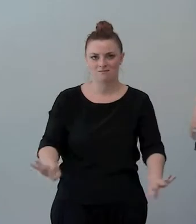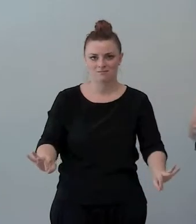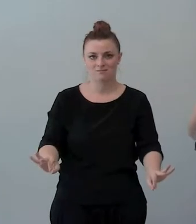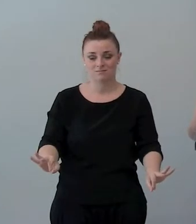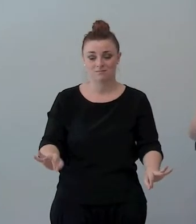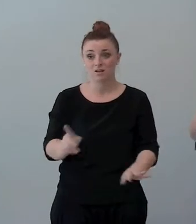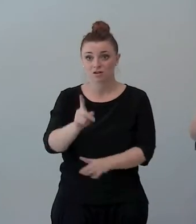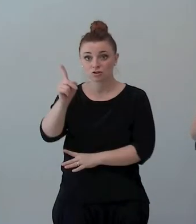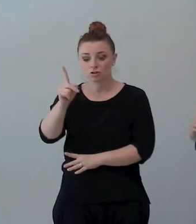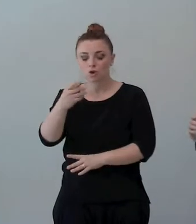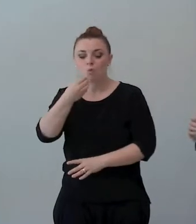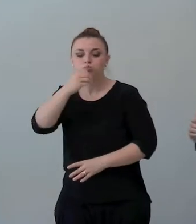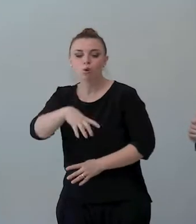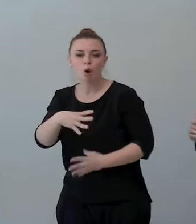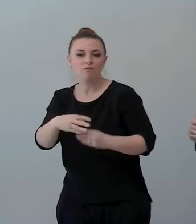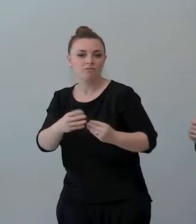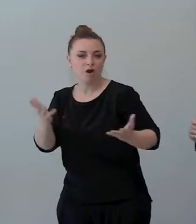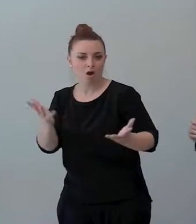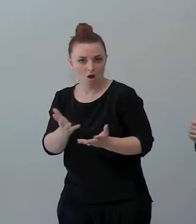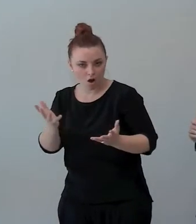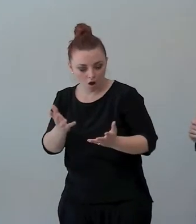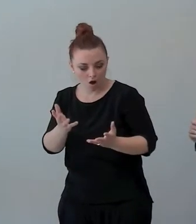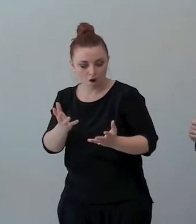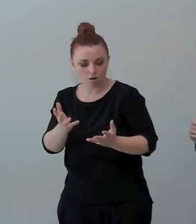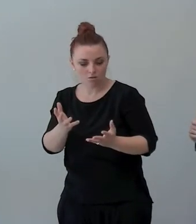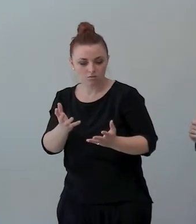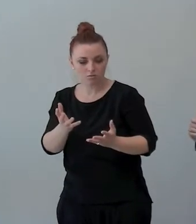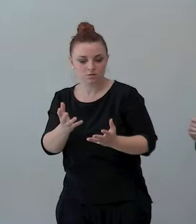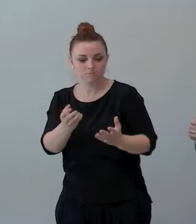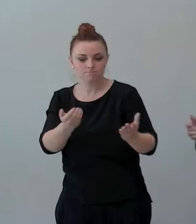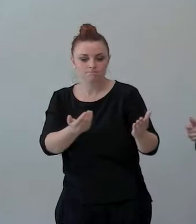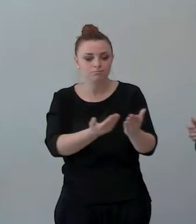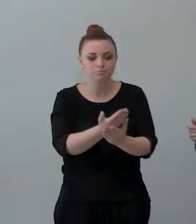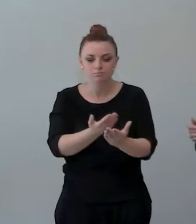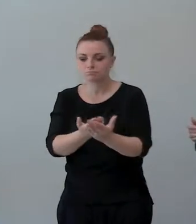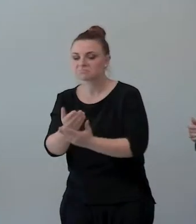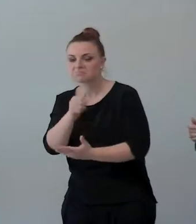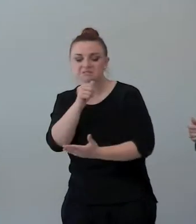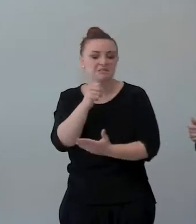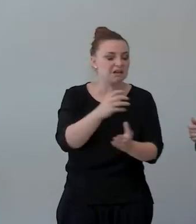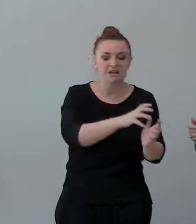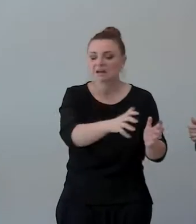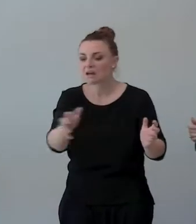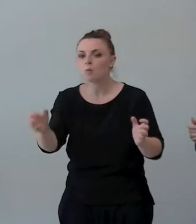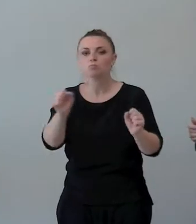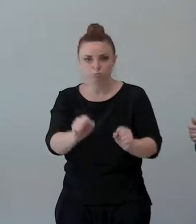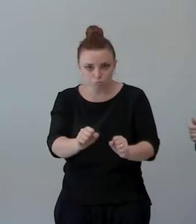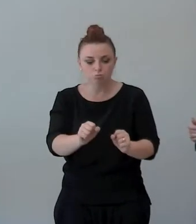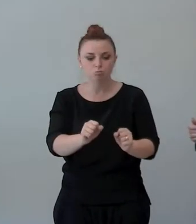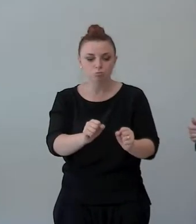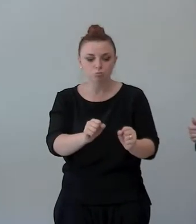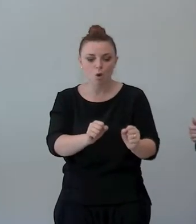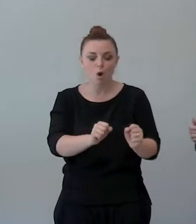Dio può compiere tutto quello che serve. God can make happen